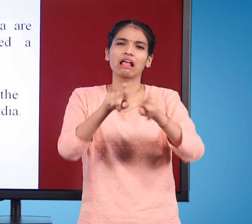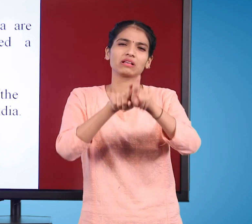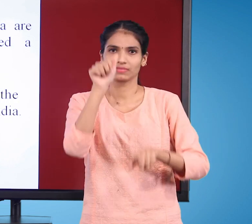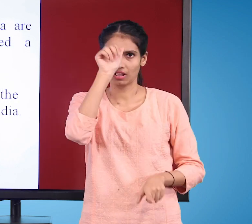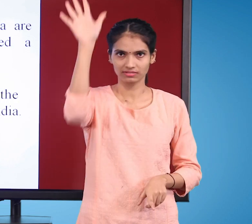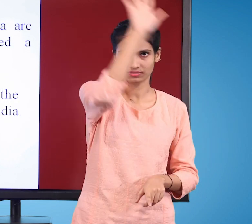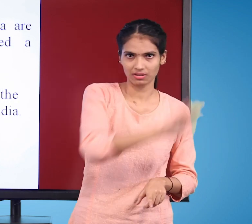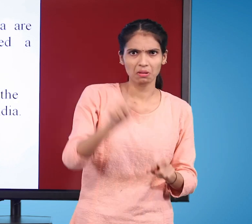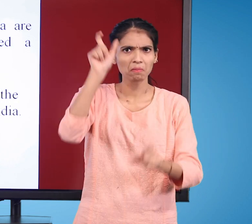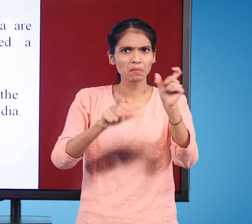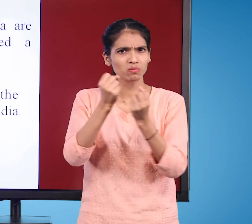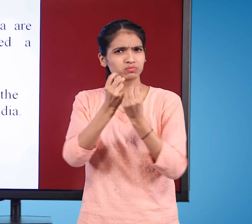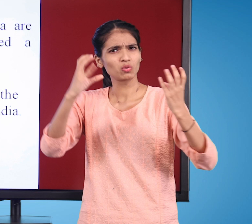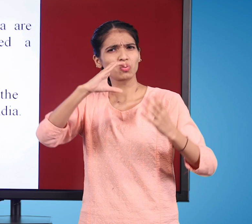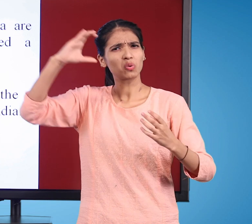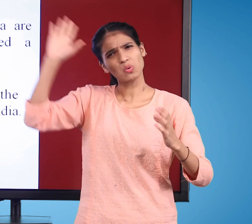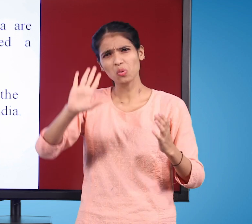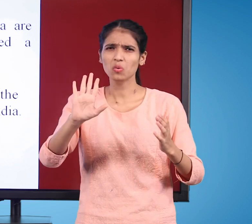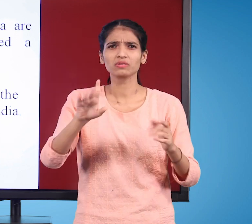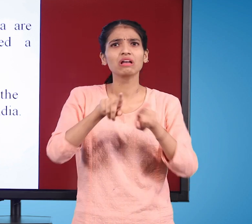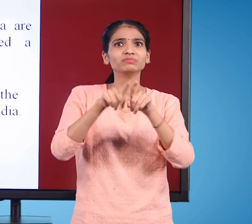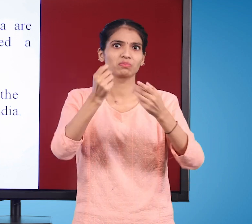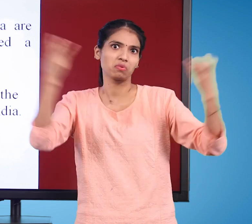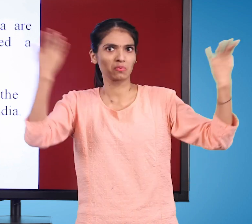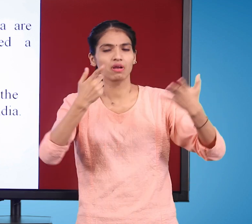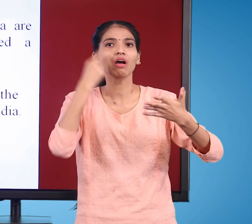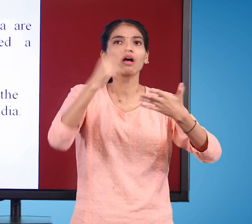For example, take the case of the growth of the population of India.